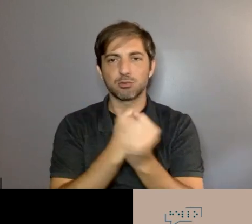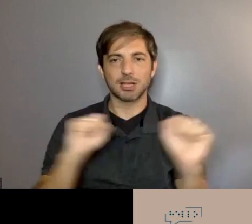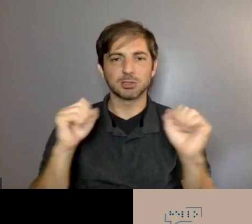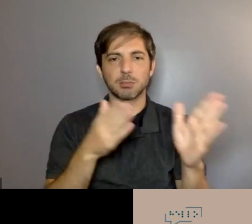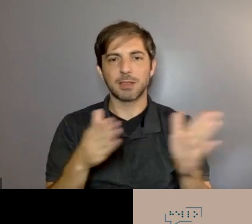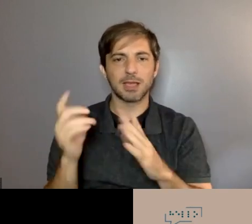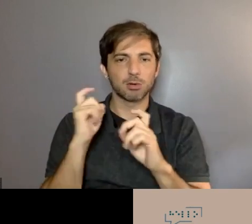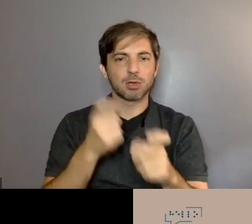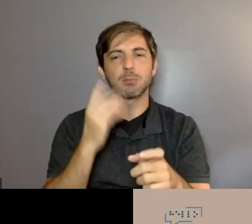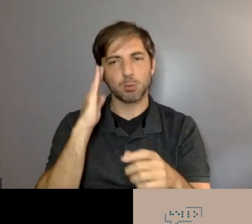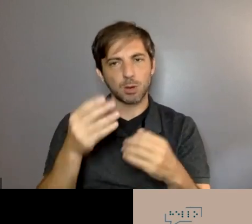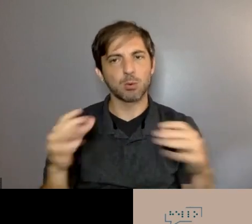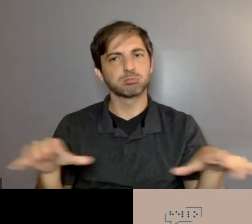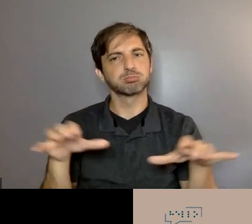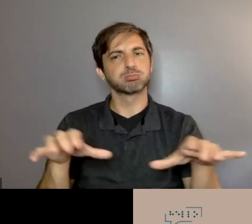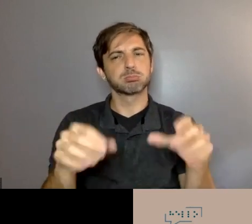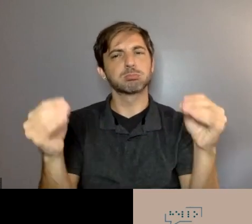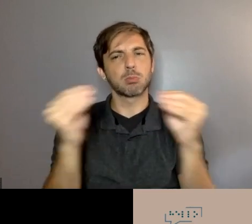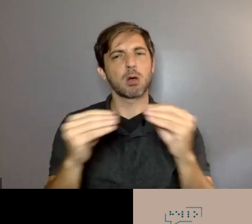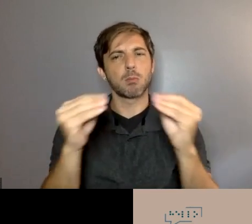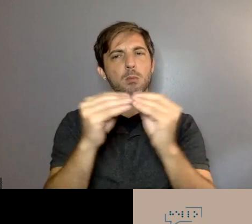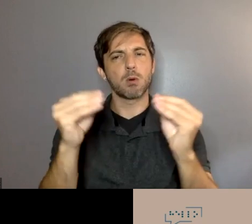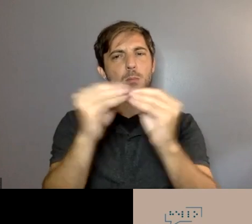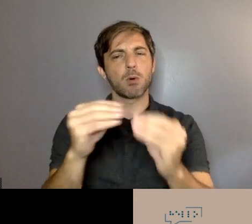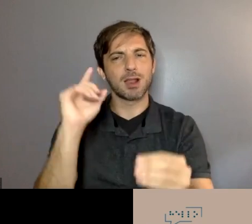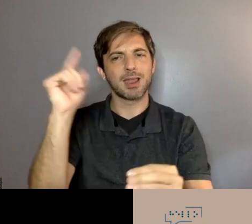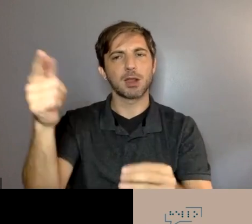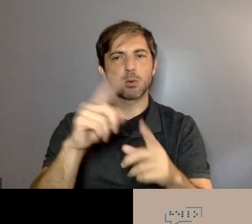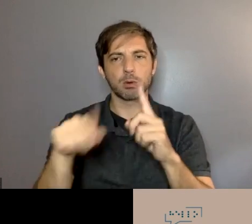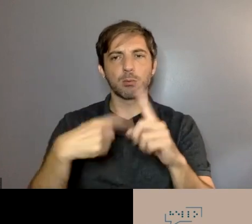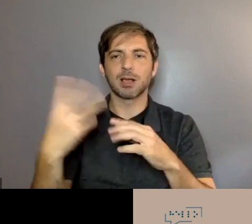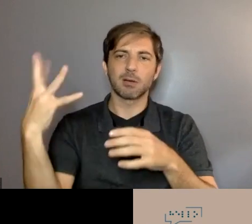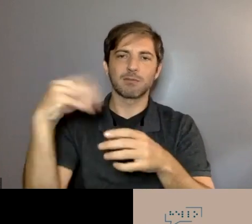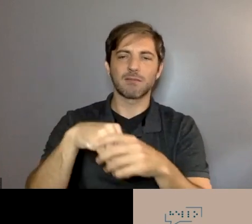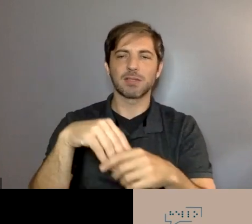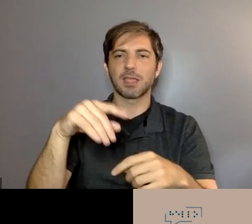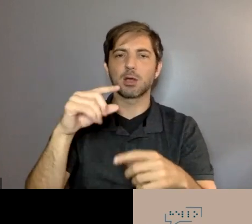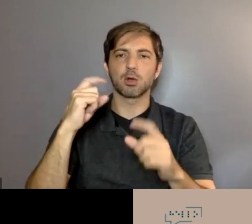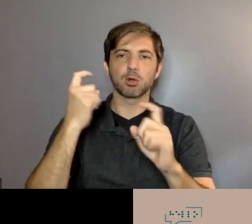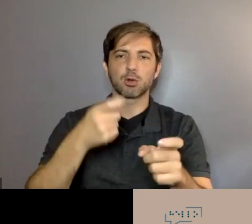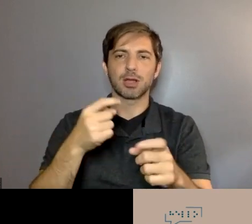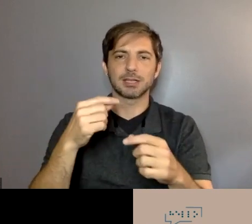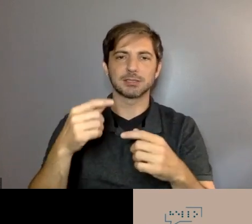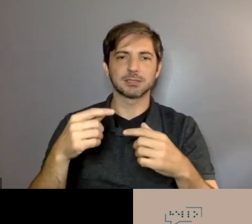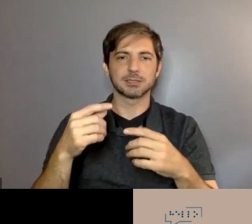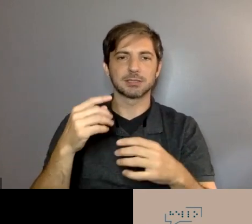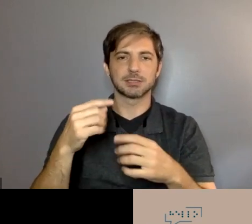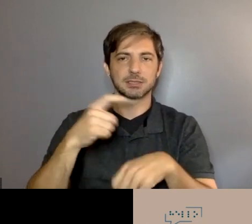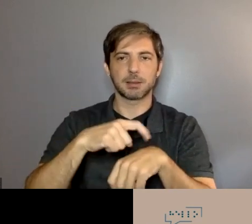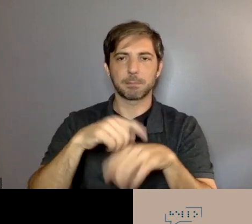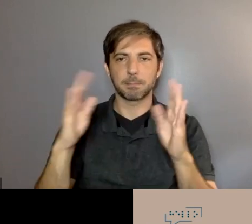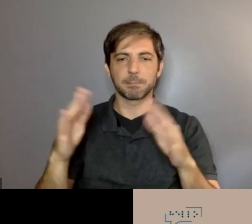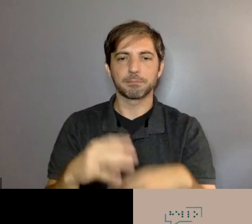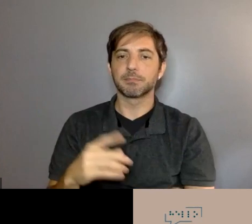we'll be implementing more as we move into our regular grant cycle. Great. We also have a comment from Elizabeth,